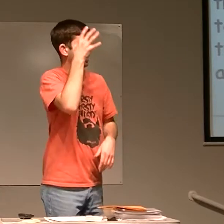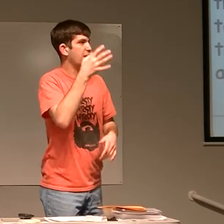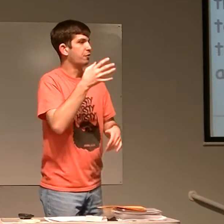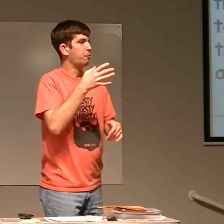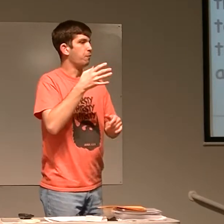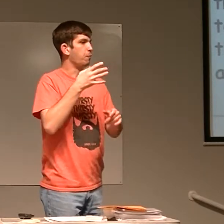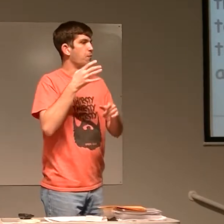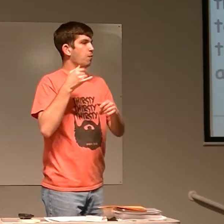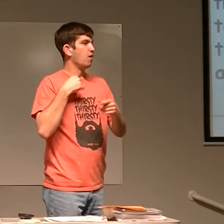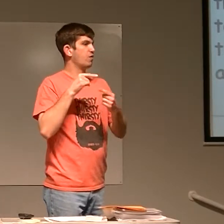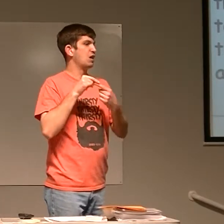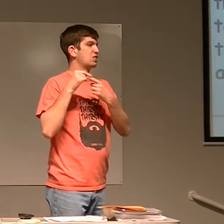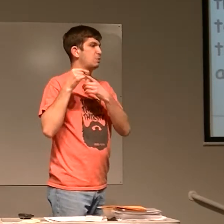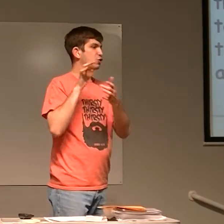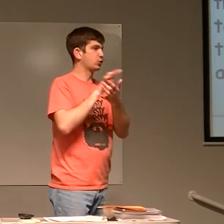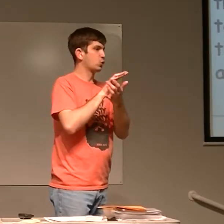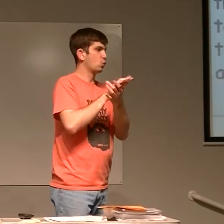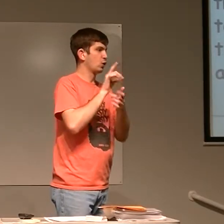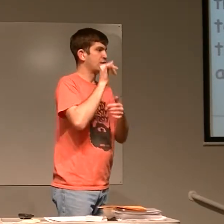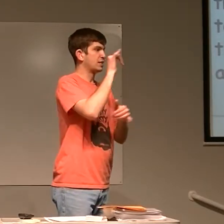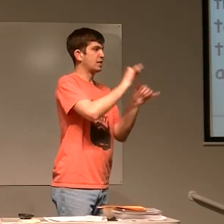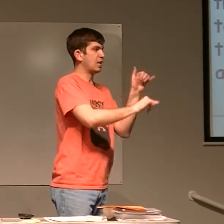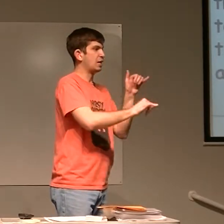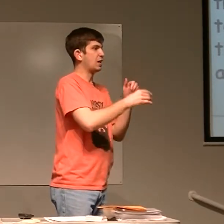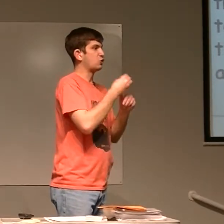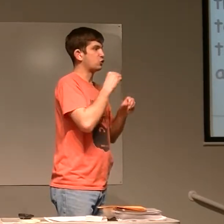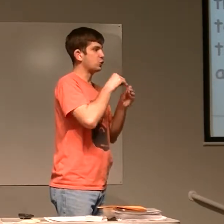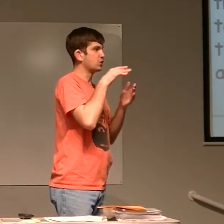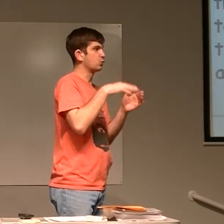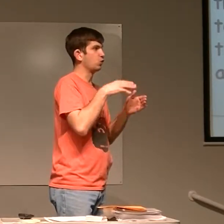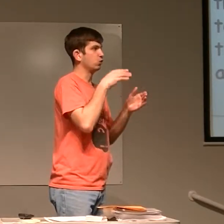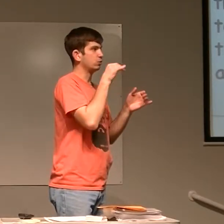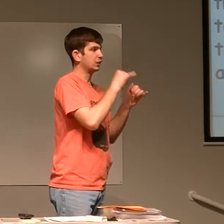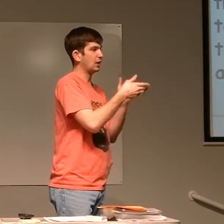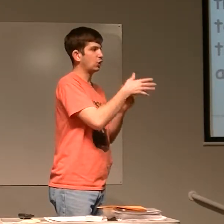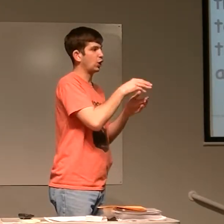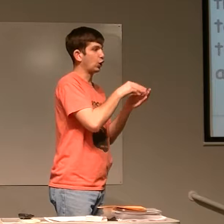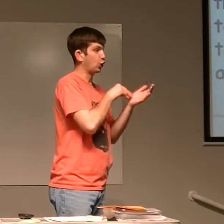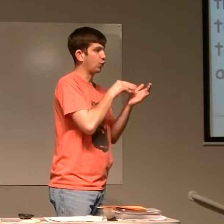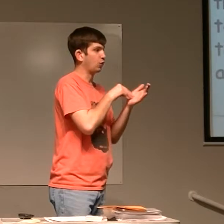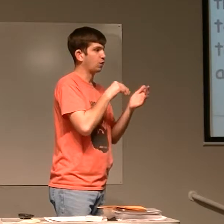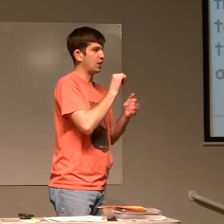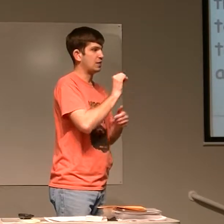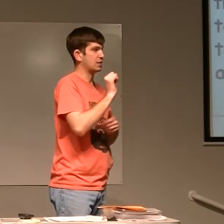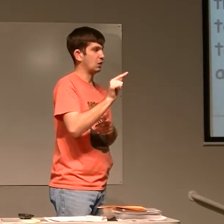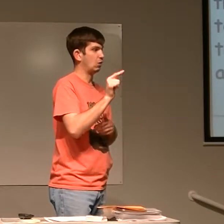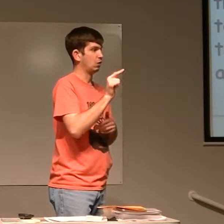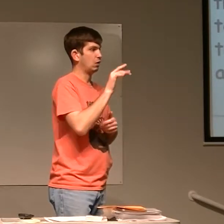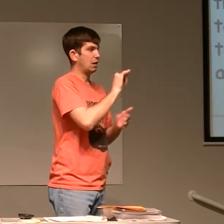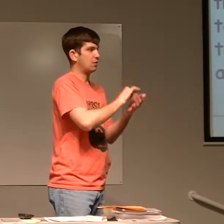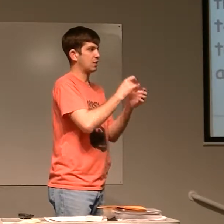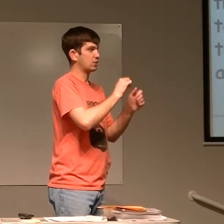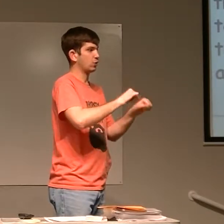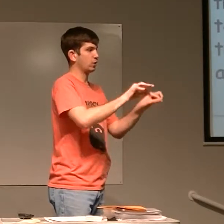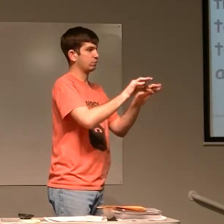dad. They have a special school where they stay, and the students will stay there and learn the ASL at that certain